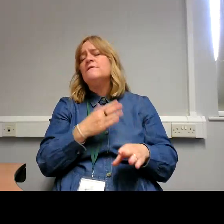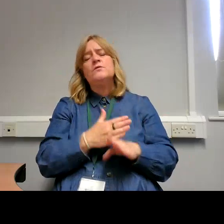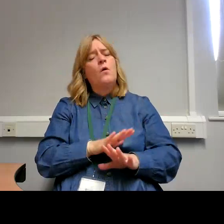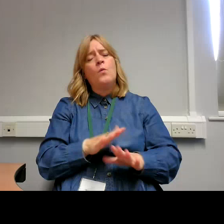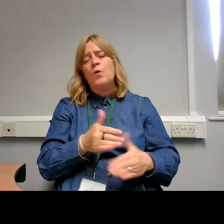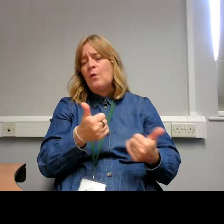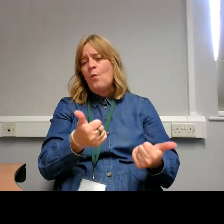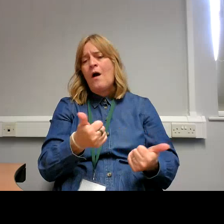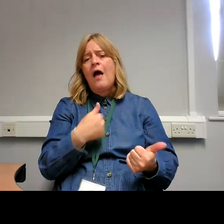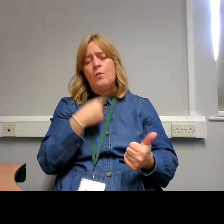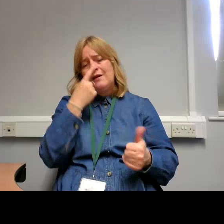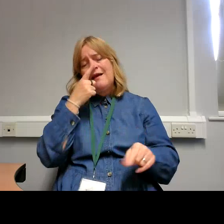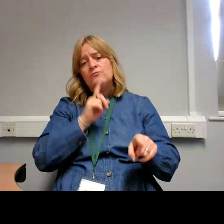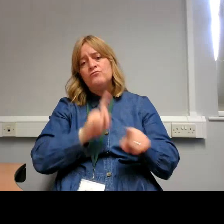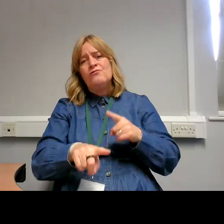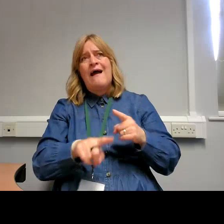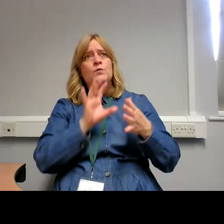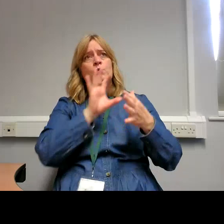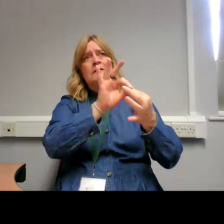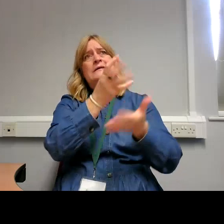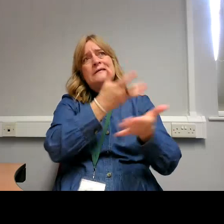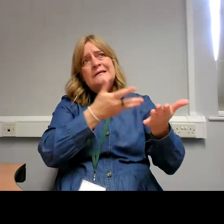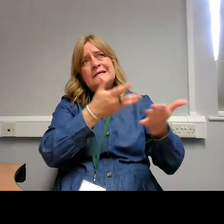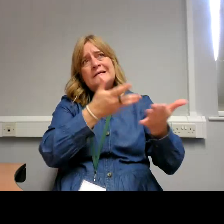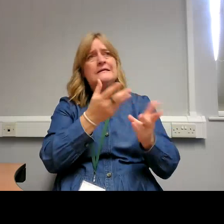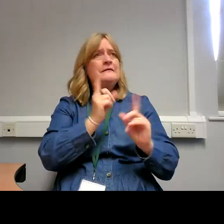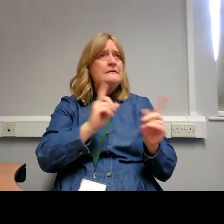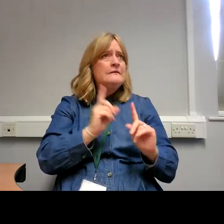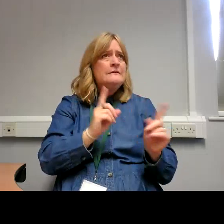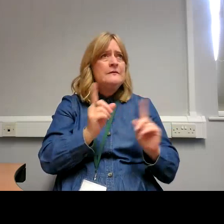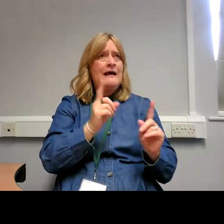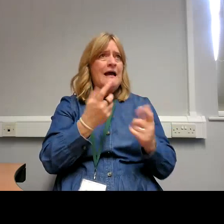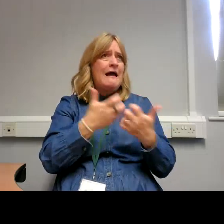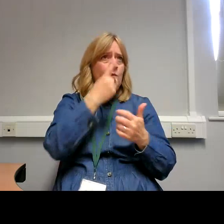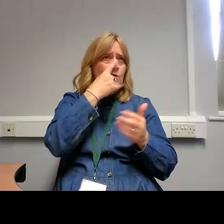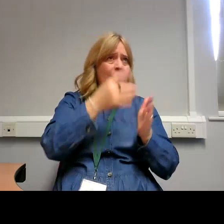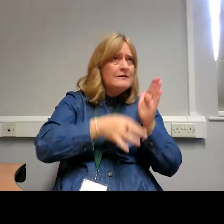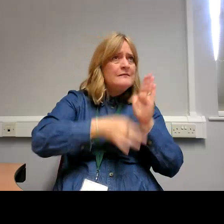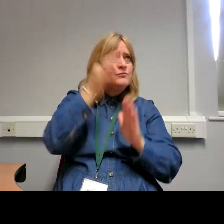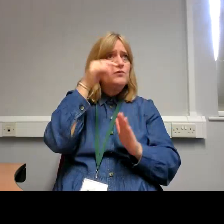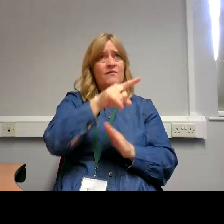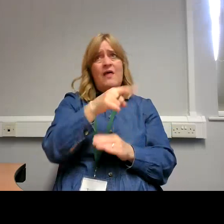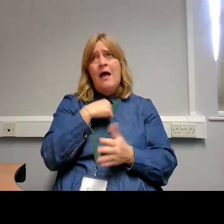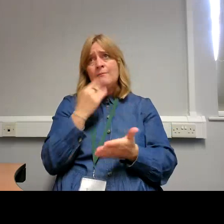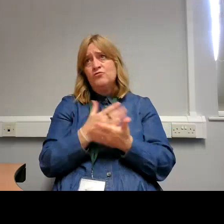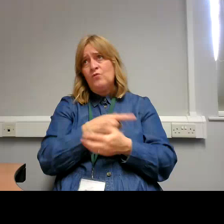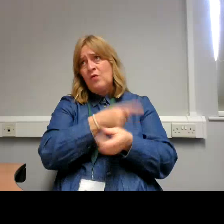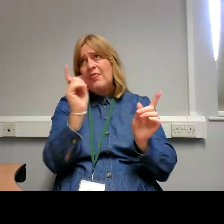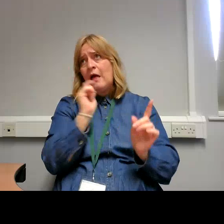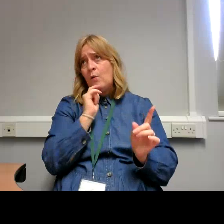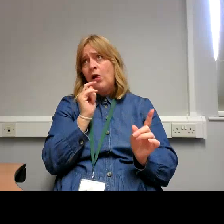try and liaise, and we can look at what the pharmacy is doing to make that better, and I'm sure they'd appreciate that feedback as well.